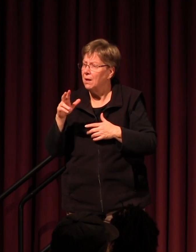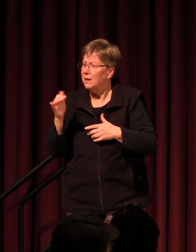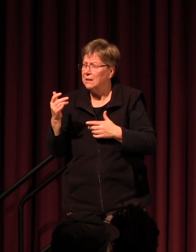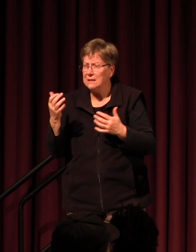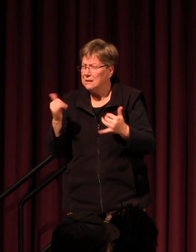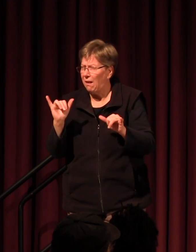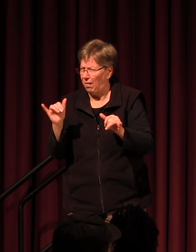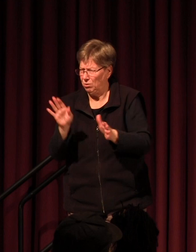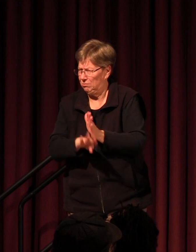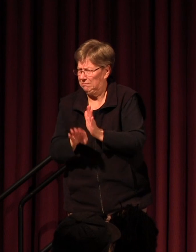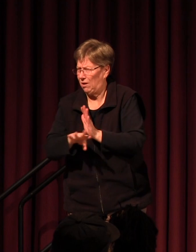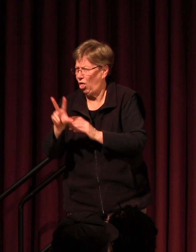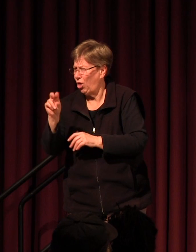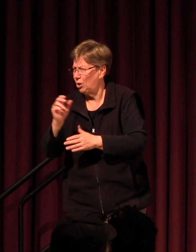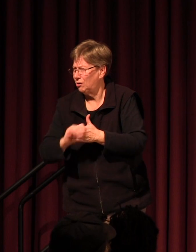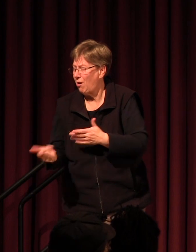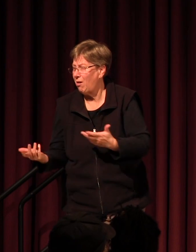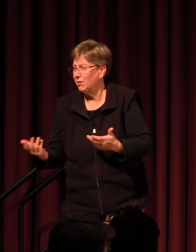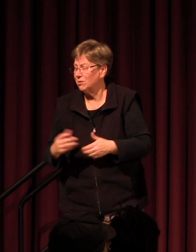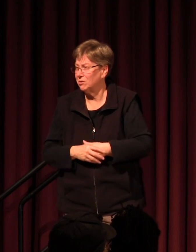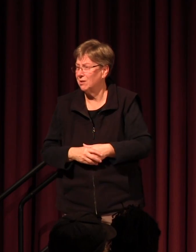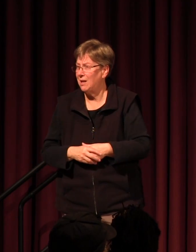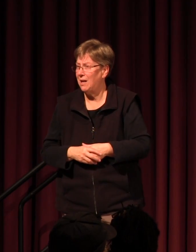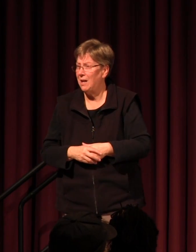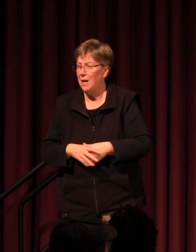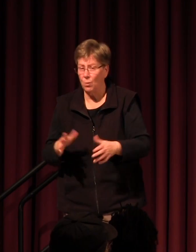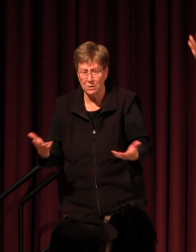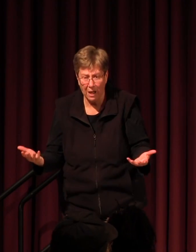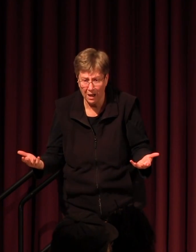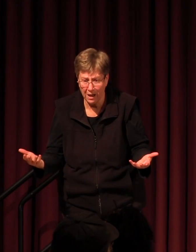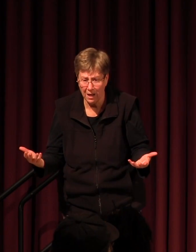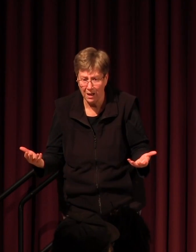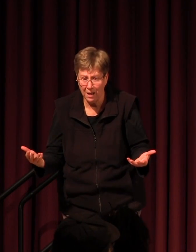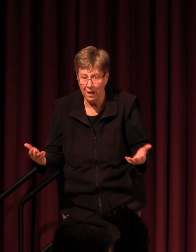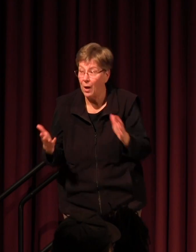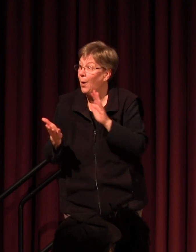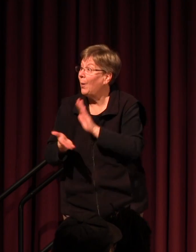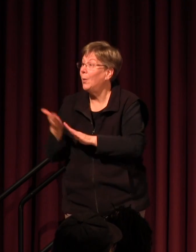was only $30. And it was just like, away you go.